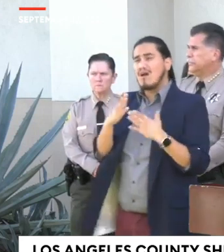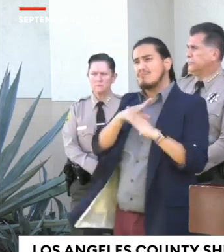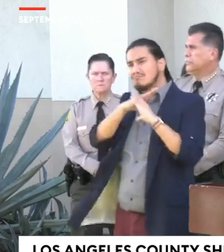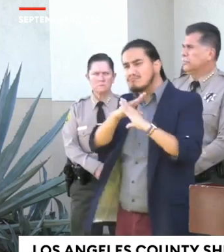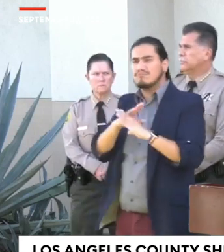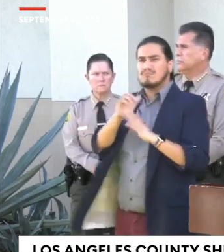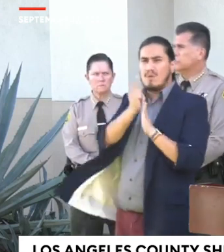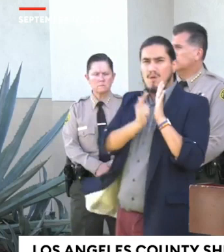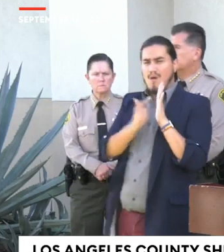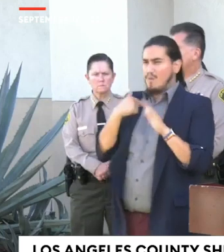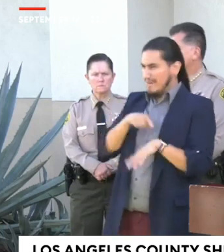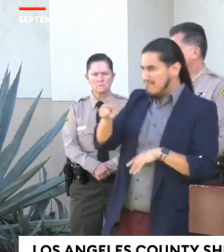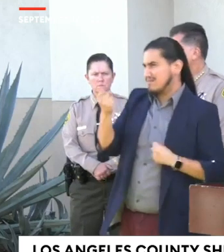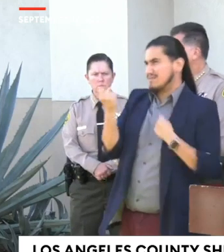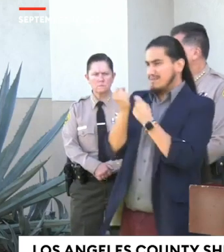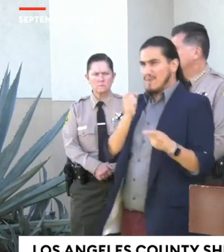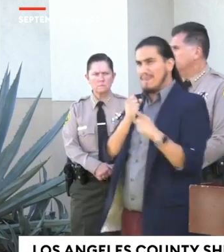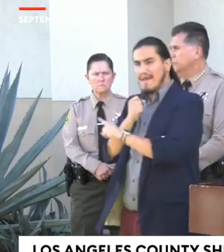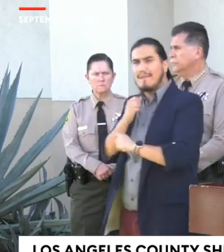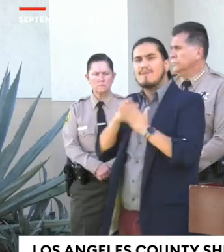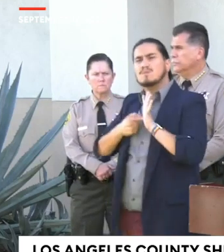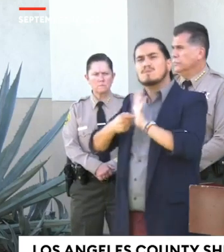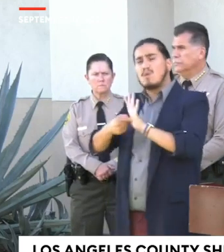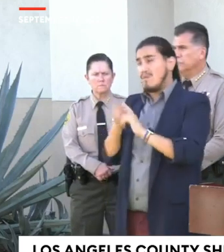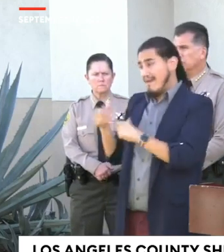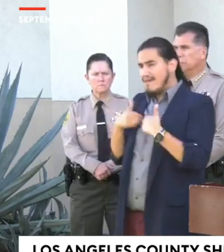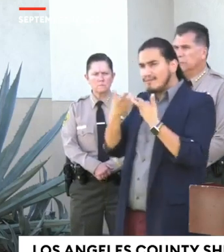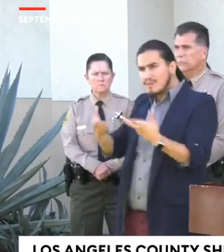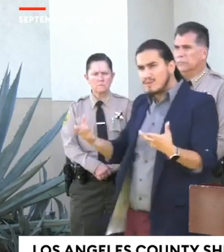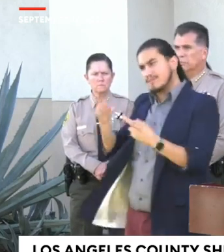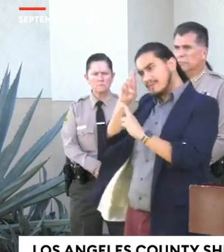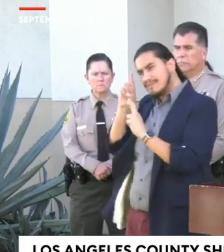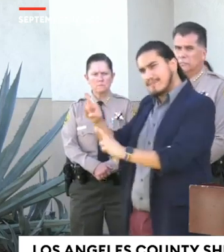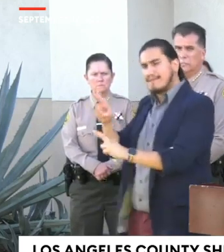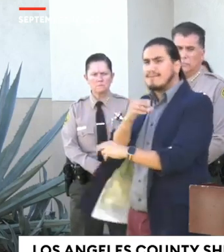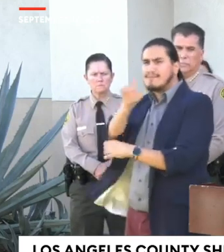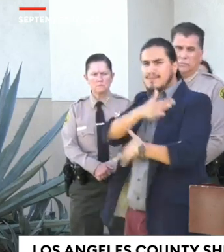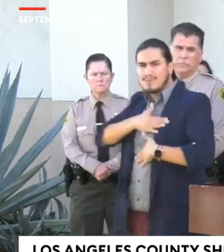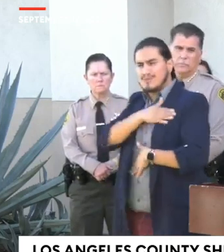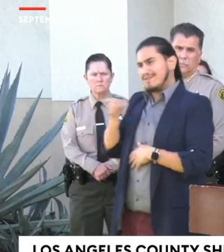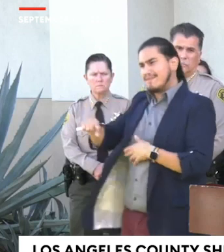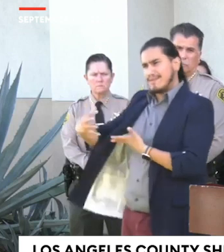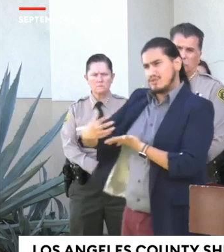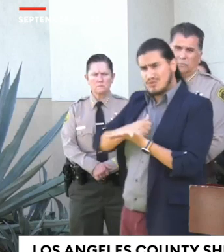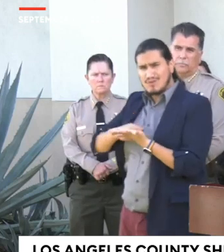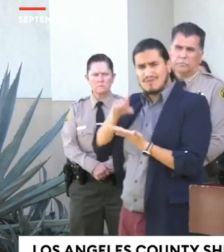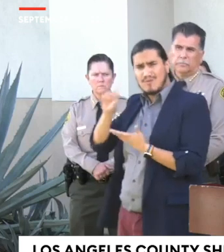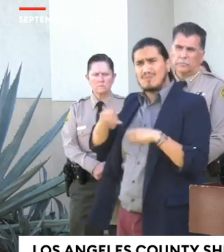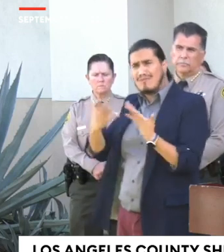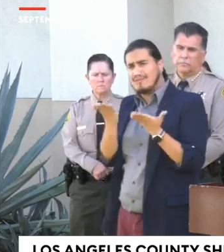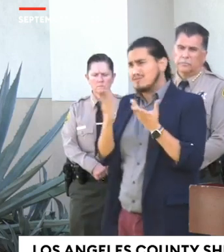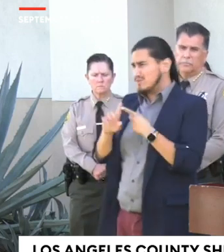stand by them and ensure that they have the resources, the respect, and the appreciation that they deserve for serving